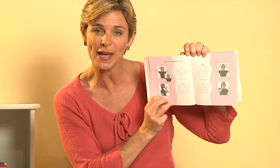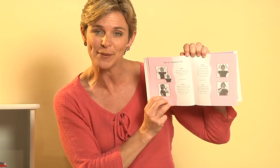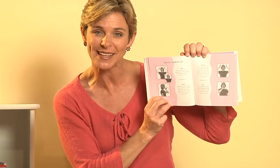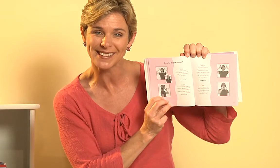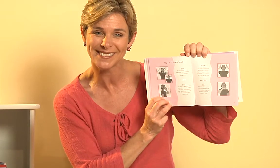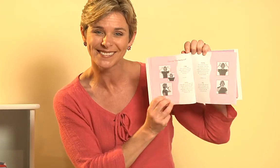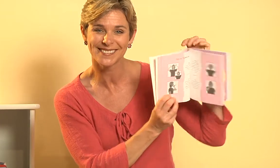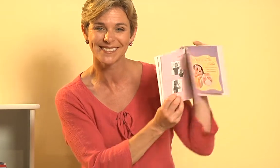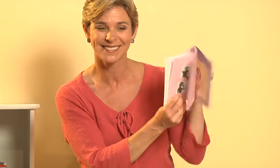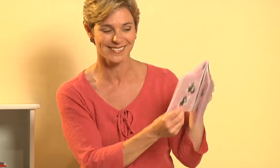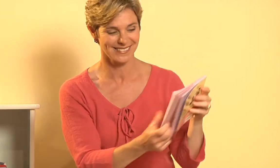baby.